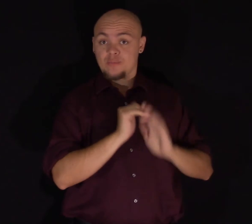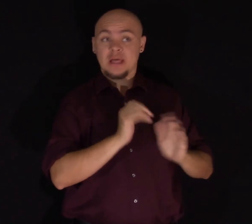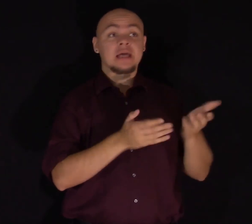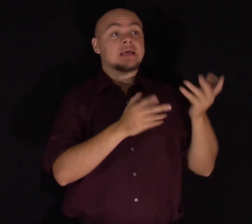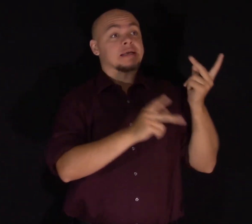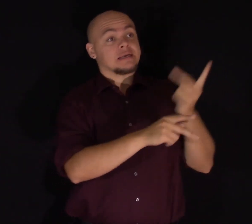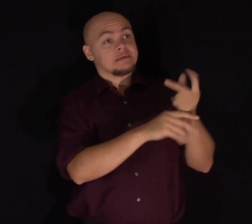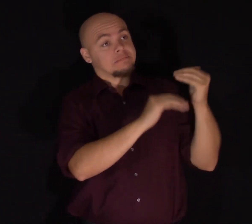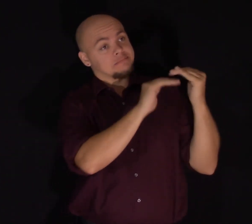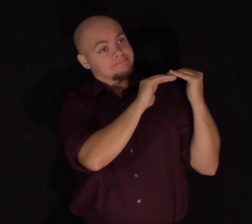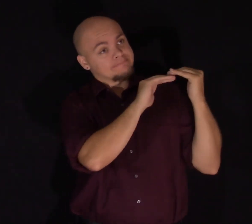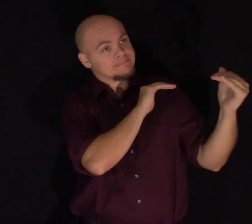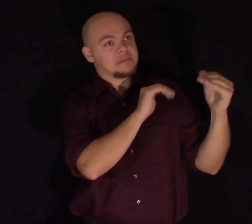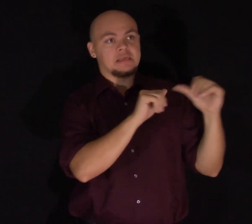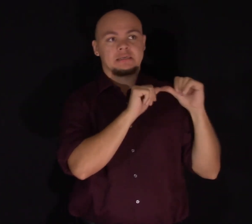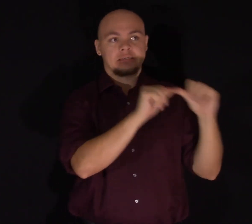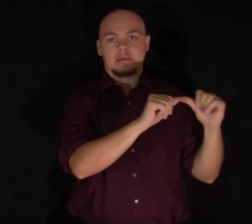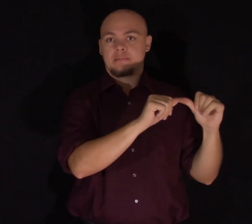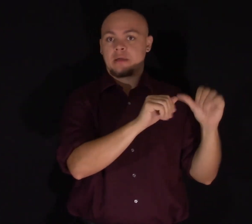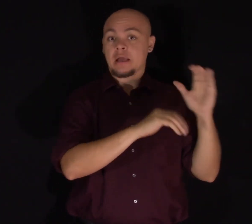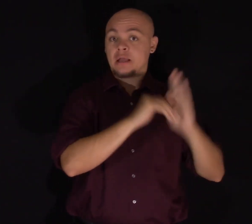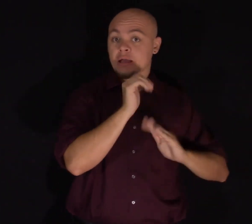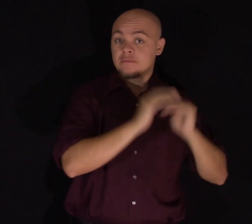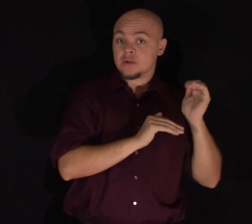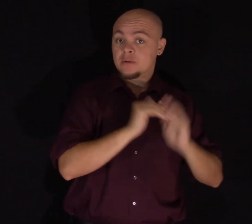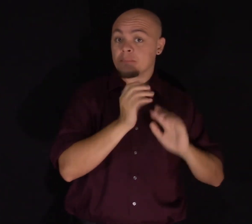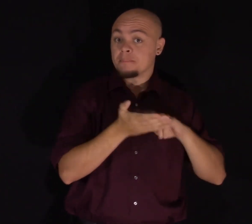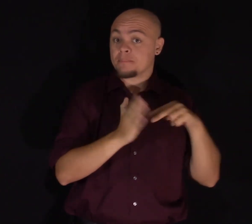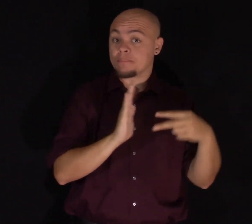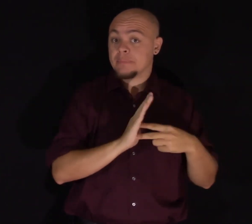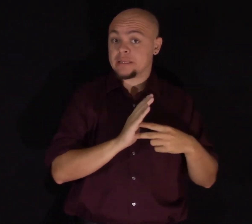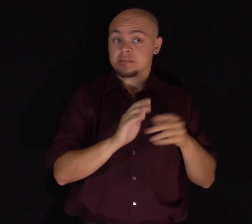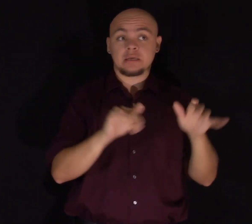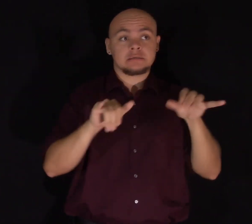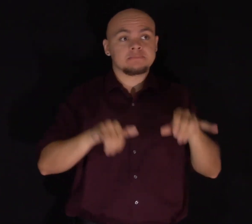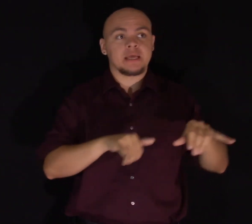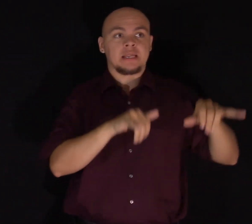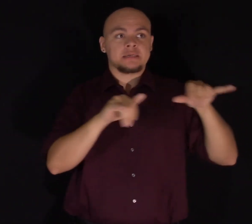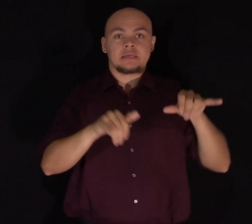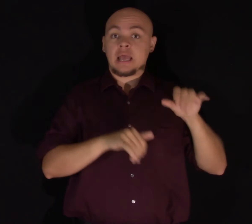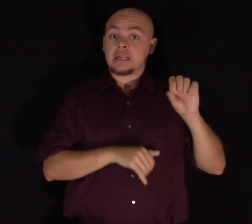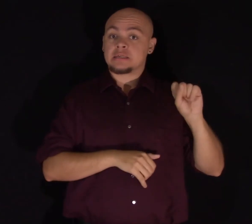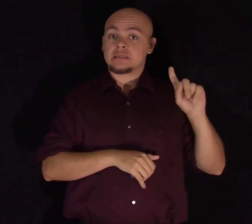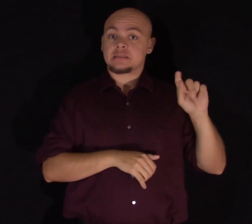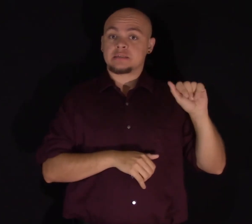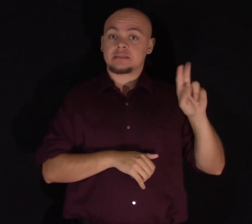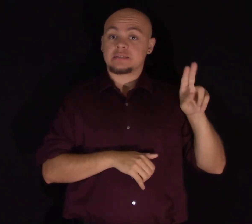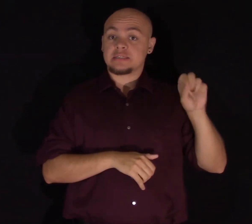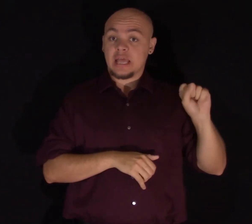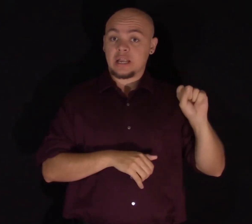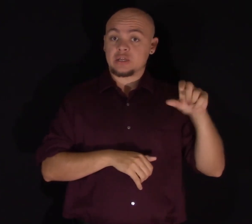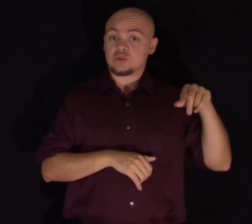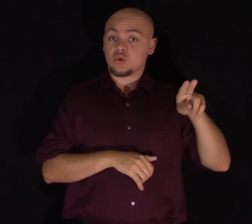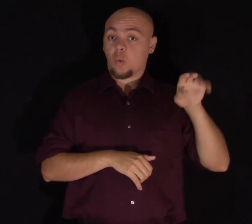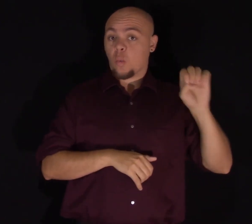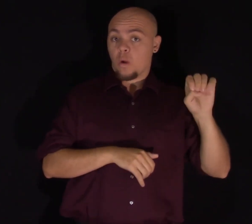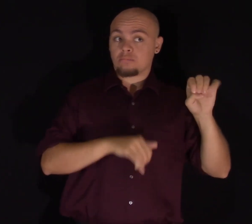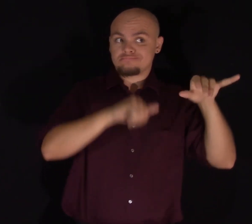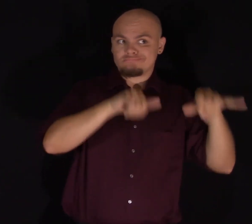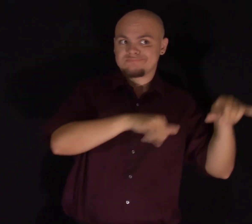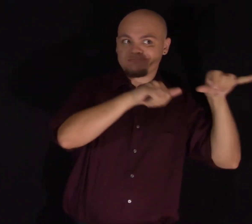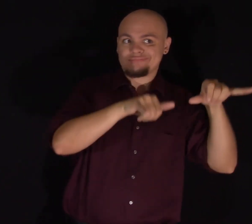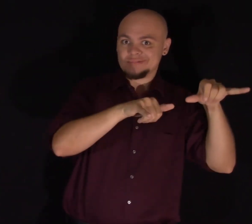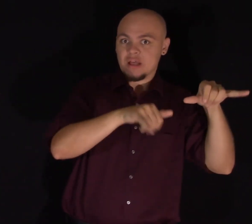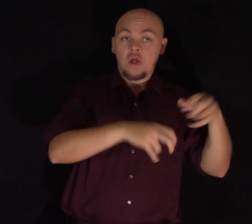is comfortable. And all comfort has done is maintain the status quo. So we've got to get comfortable with being uncomfortable by speaking these hard truths when